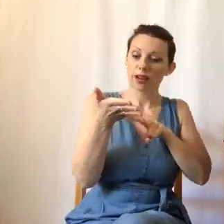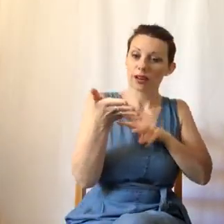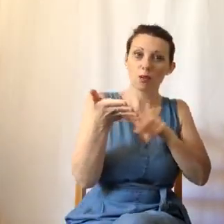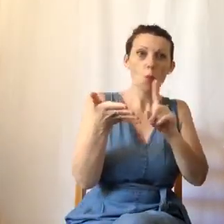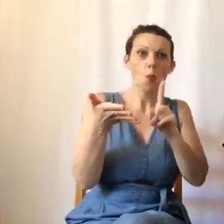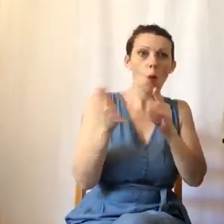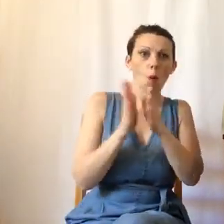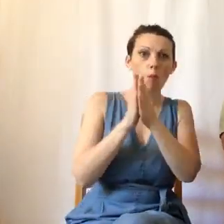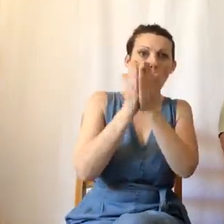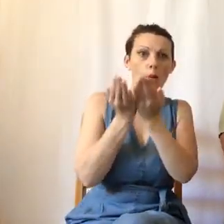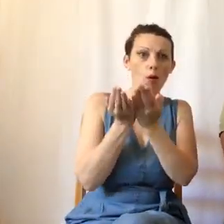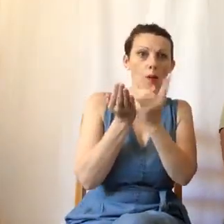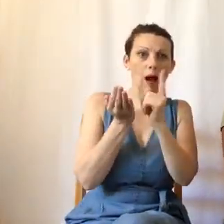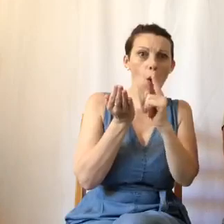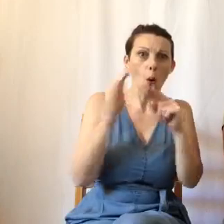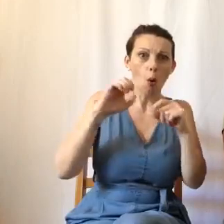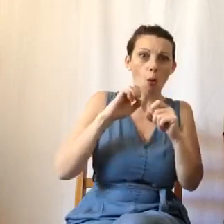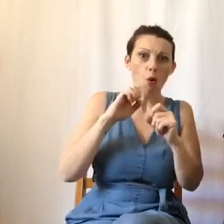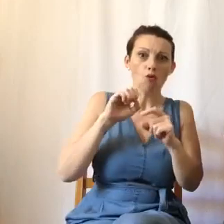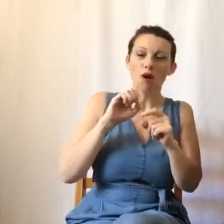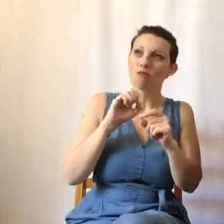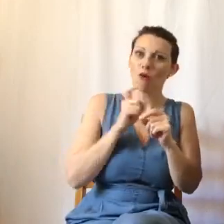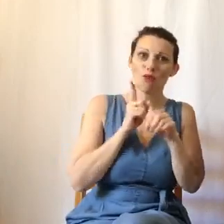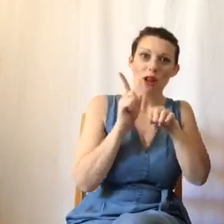Rocket Surgery.